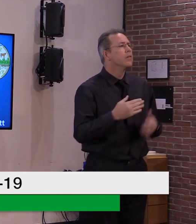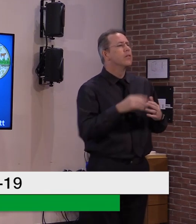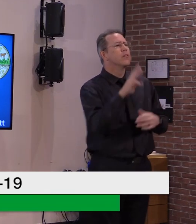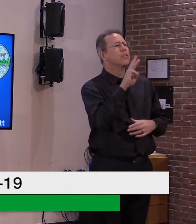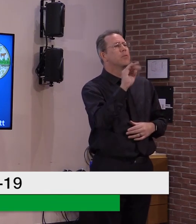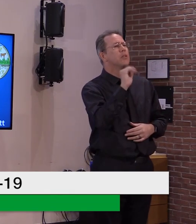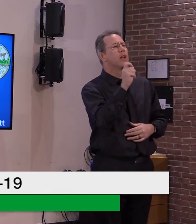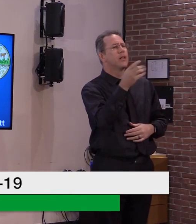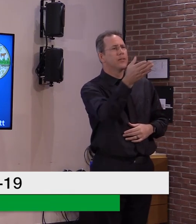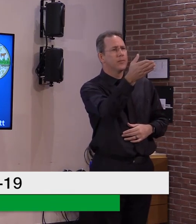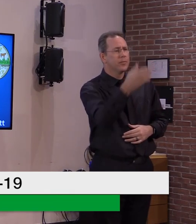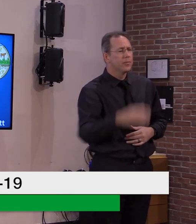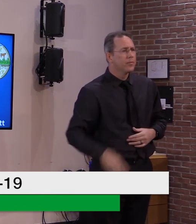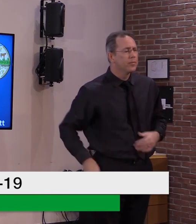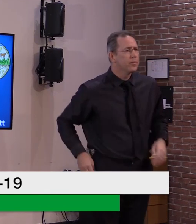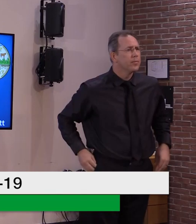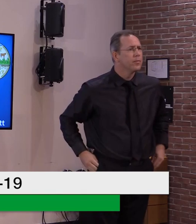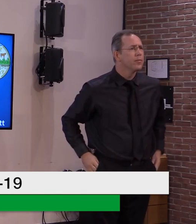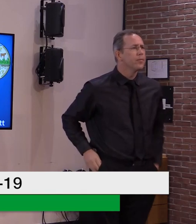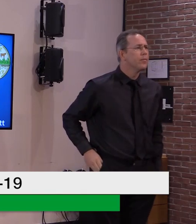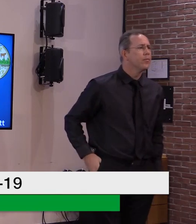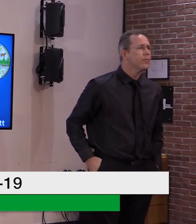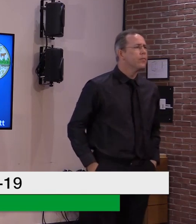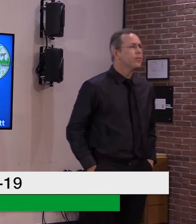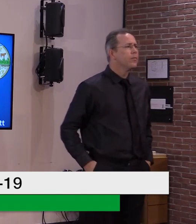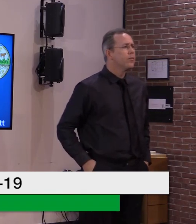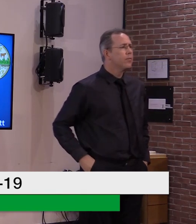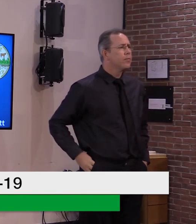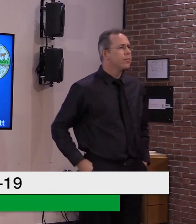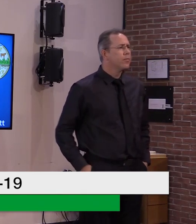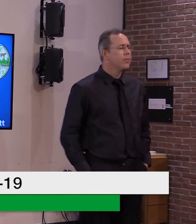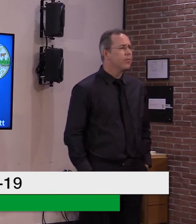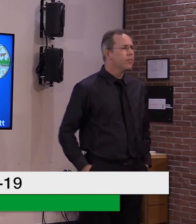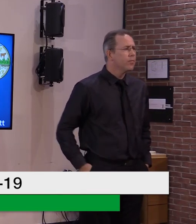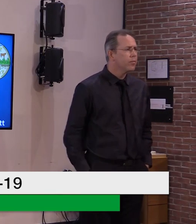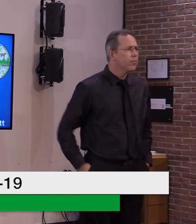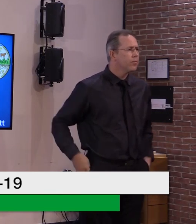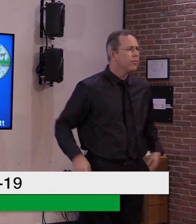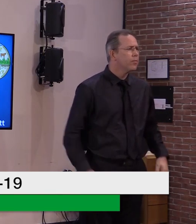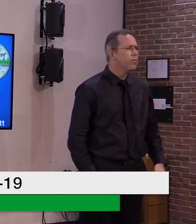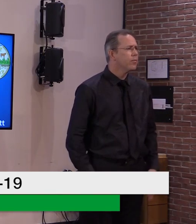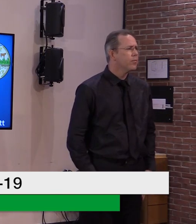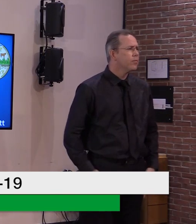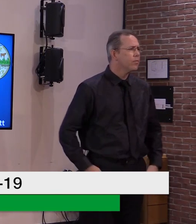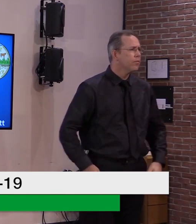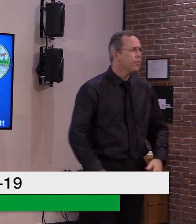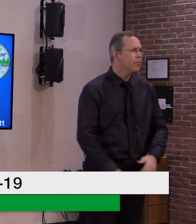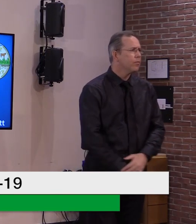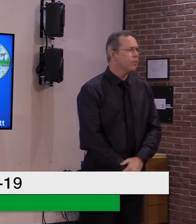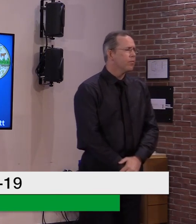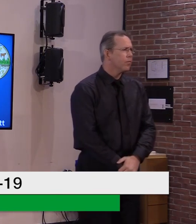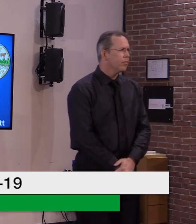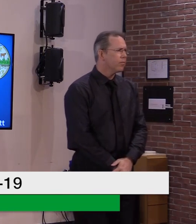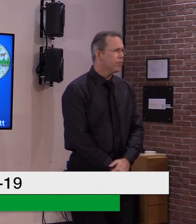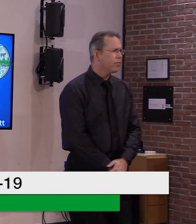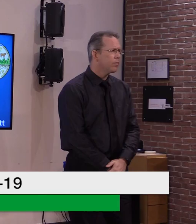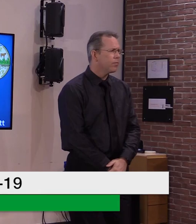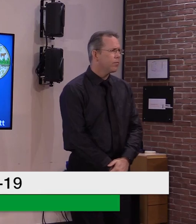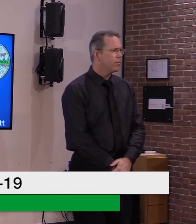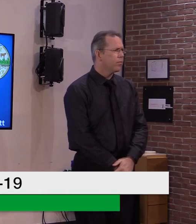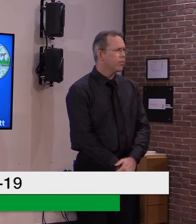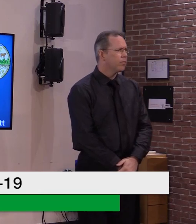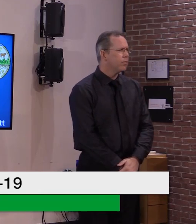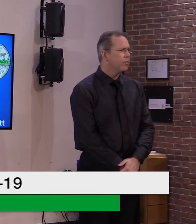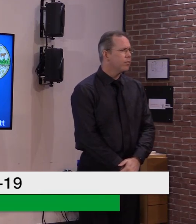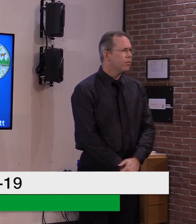800 cases worst scenario from thanksgiving happens what other tools do you have in your toolbox uh whether it